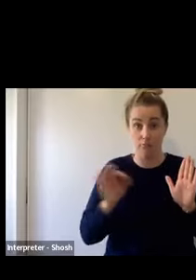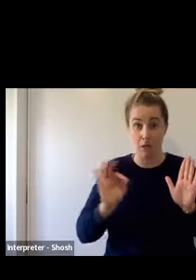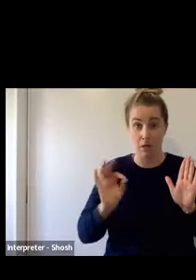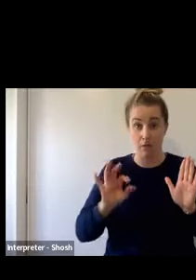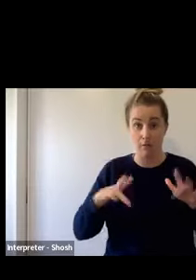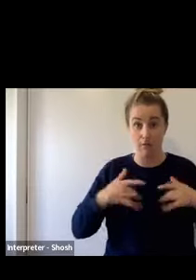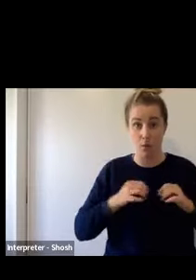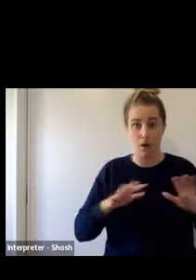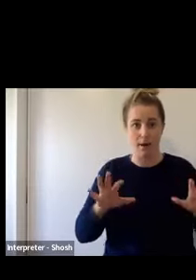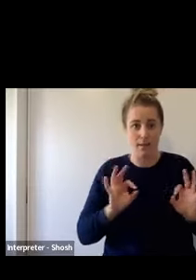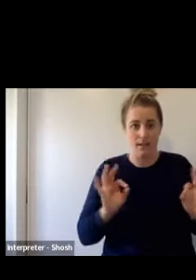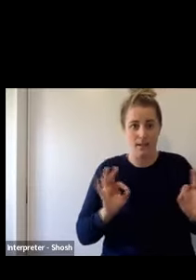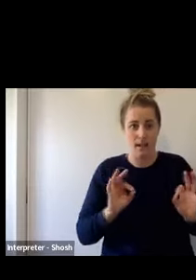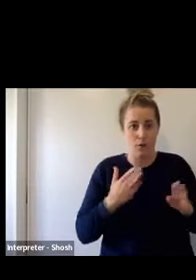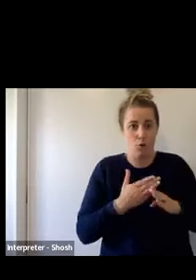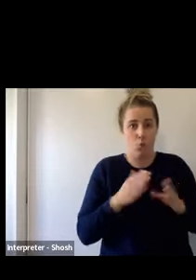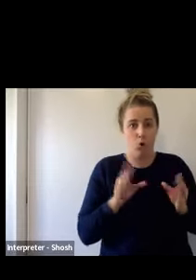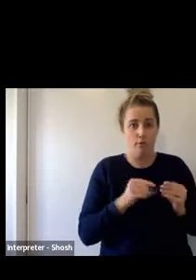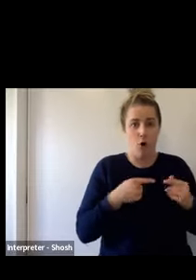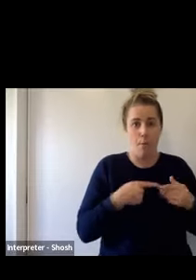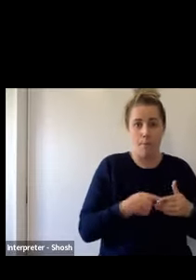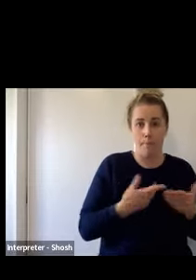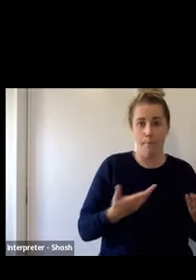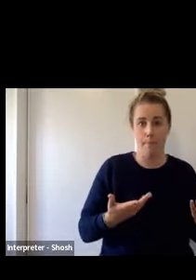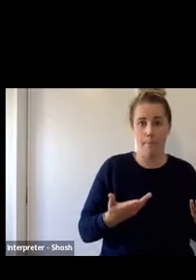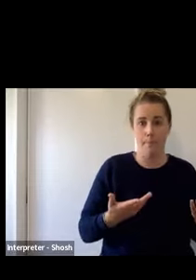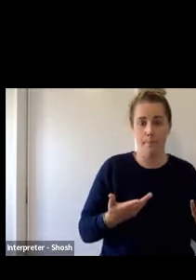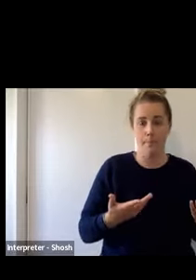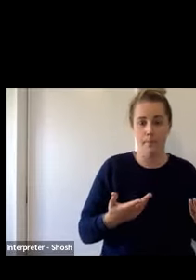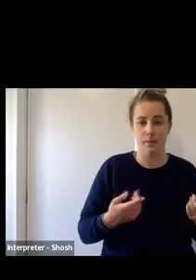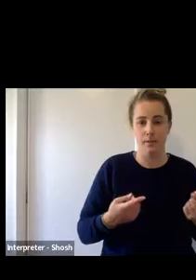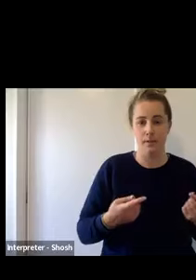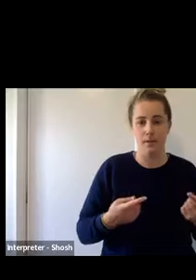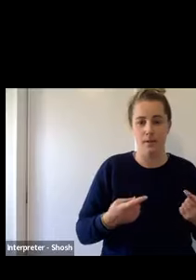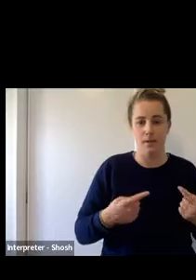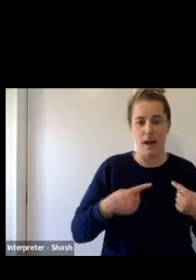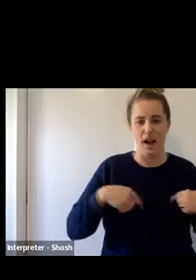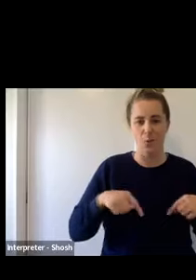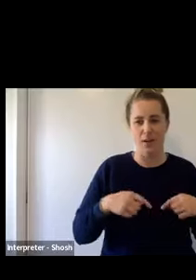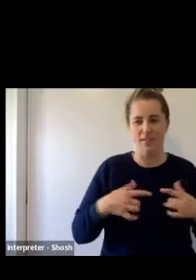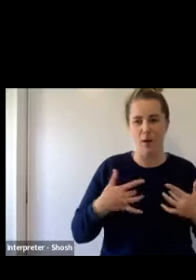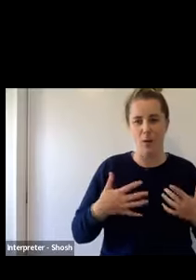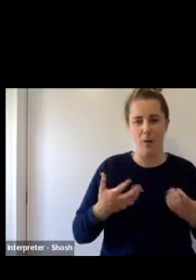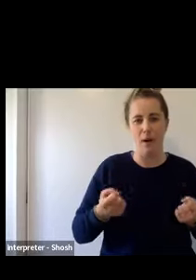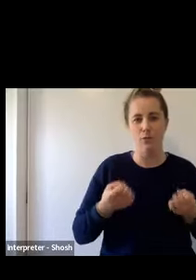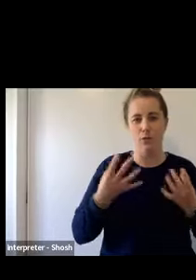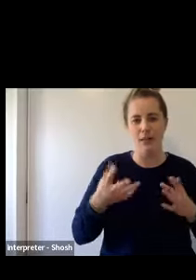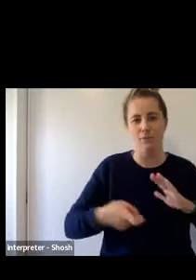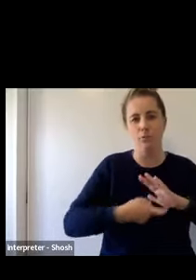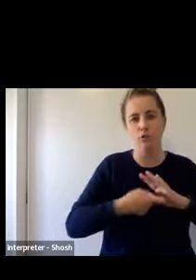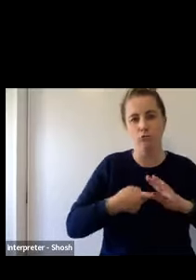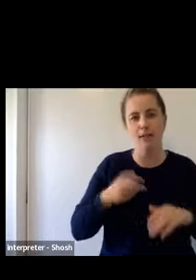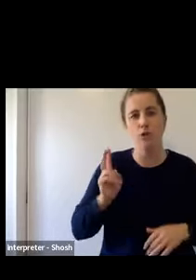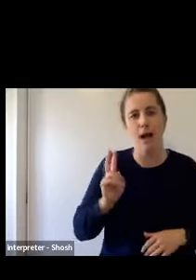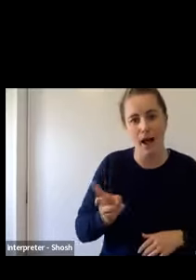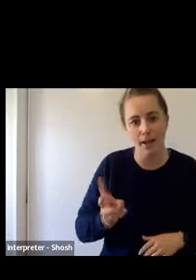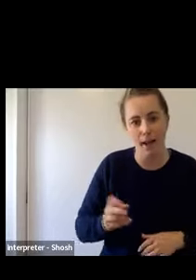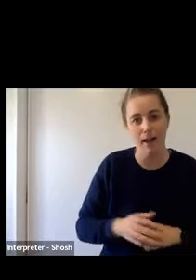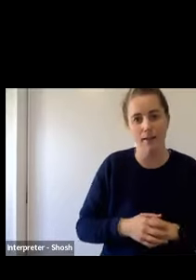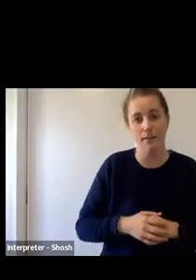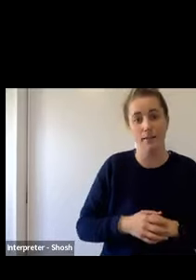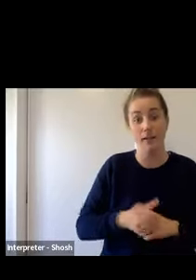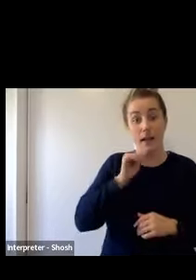feels like there's nothing to work from, and we almost may as well start from scratch. If you